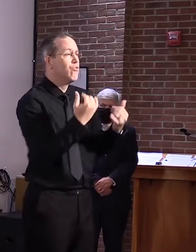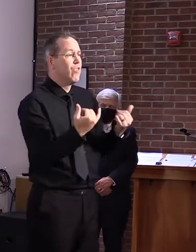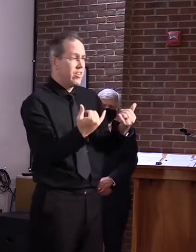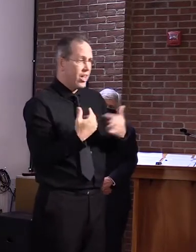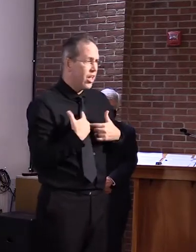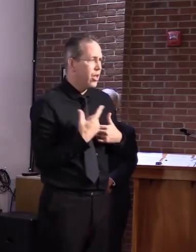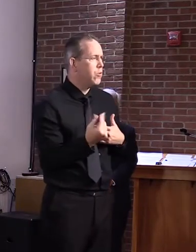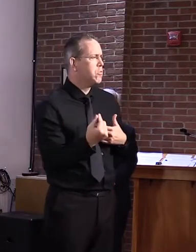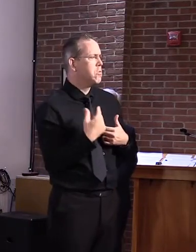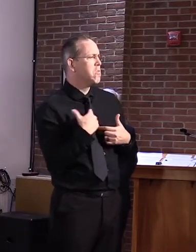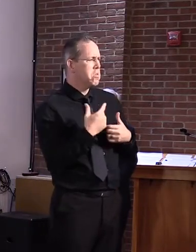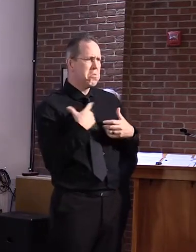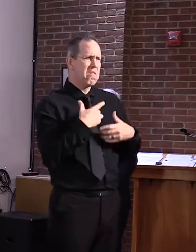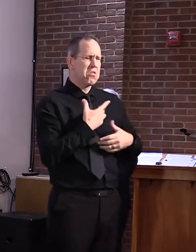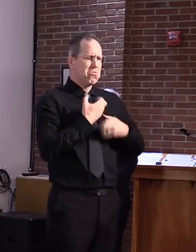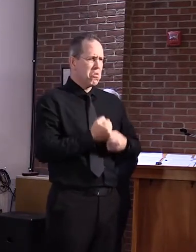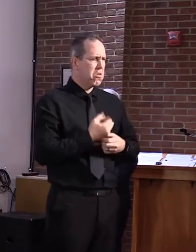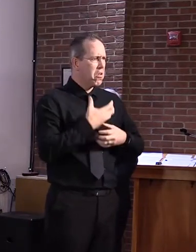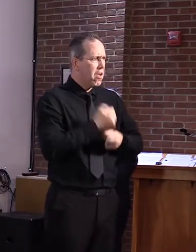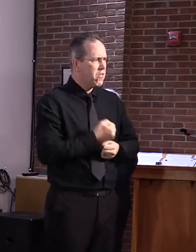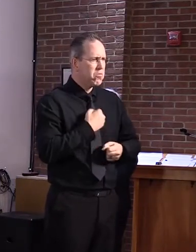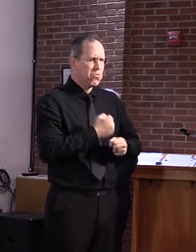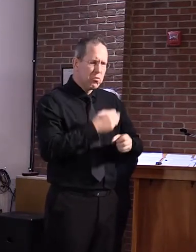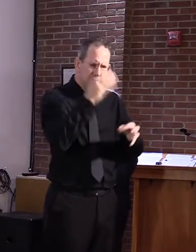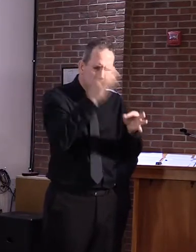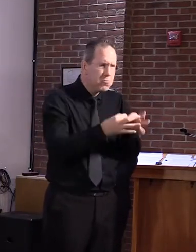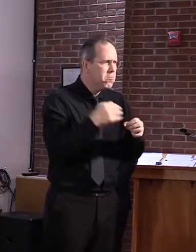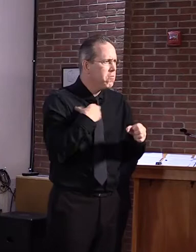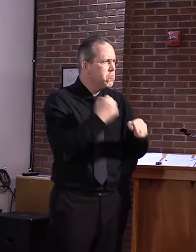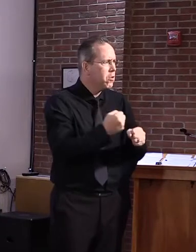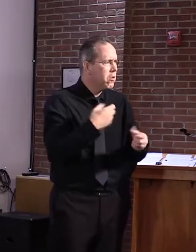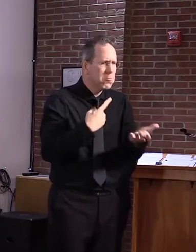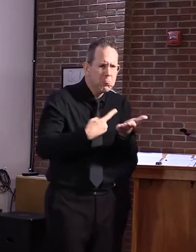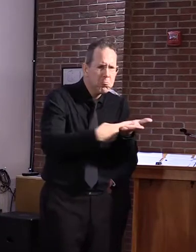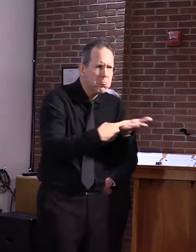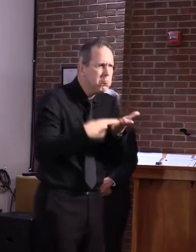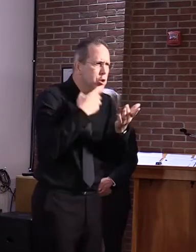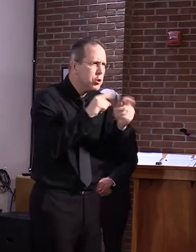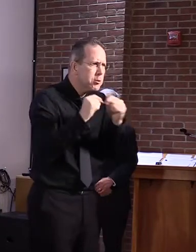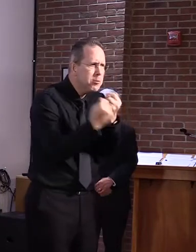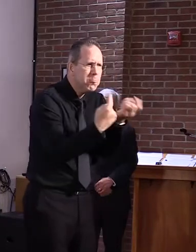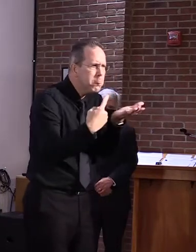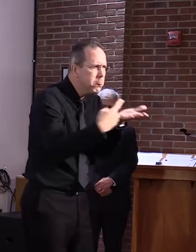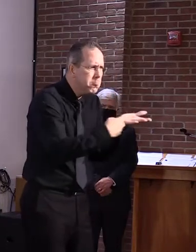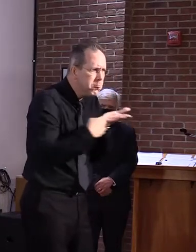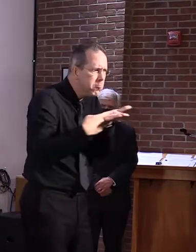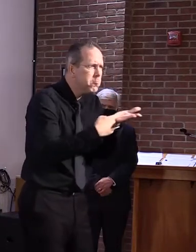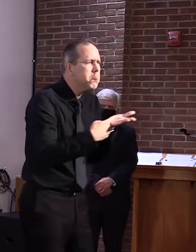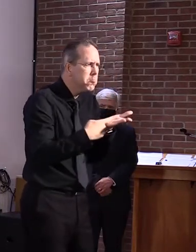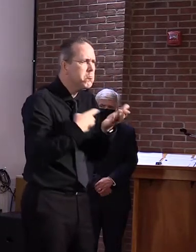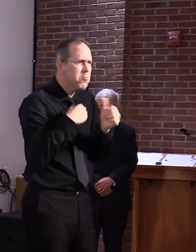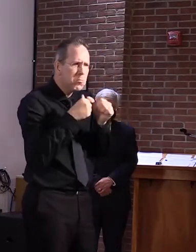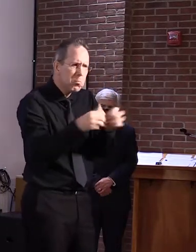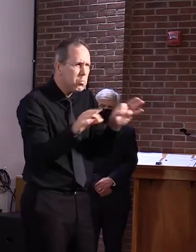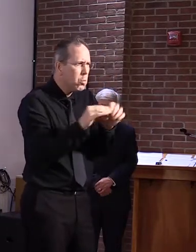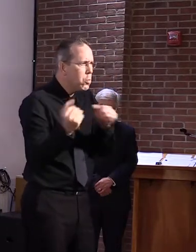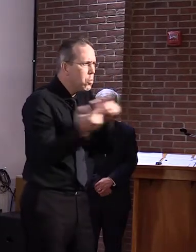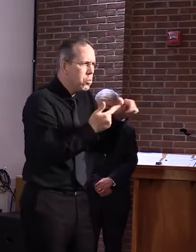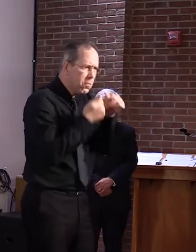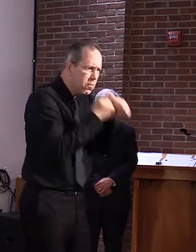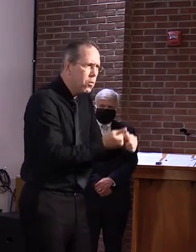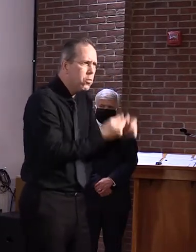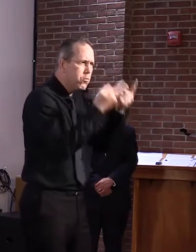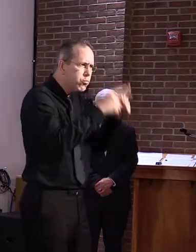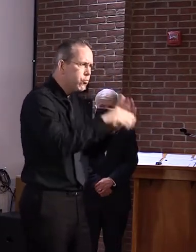laid out with the task force and all the guidance put into place and all the protocols, I believe this is a good